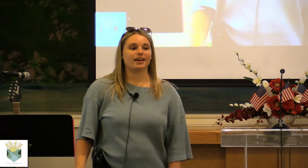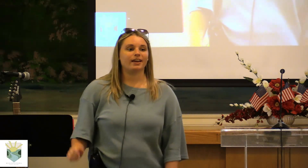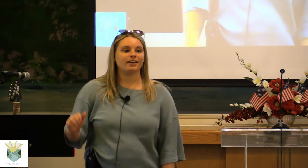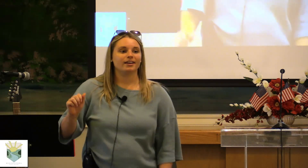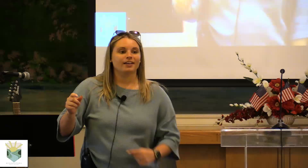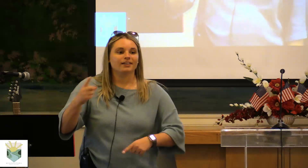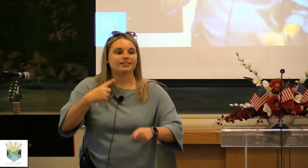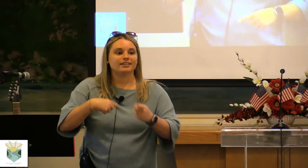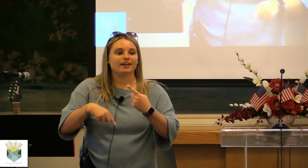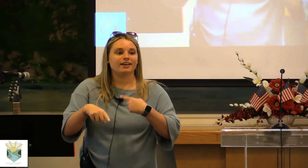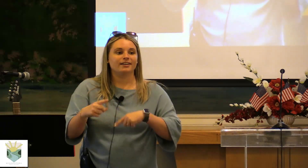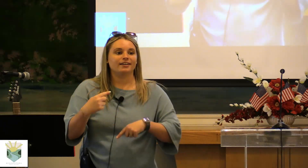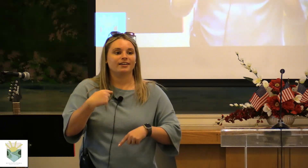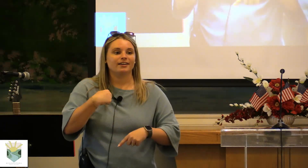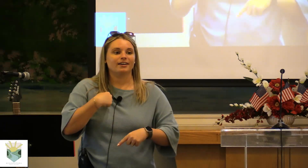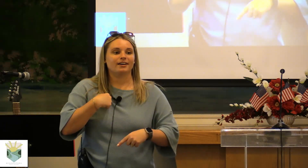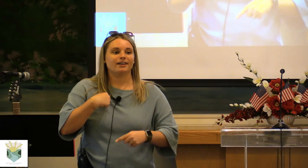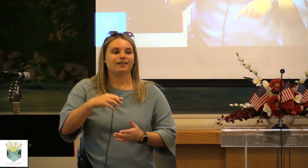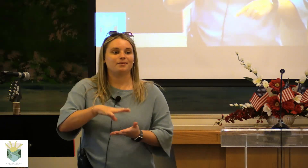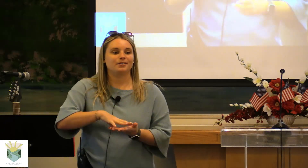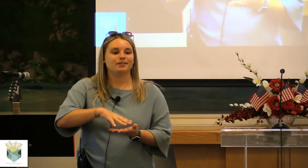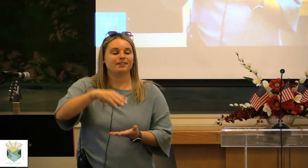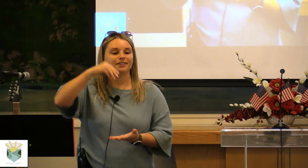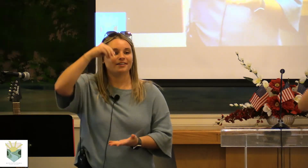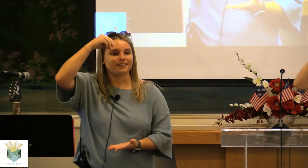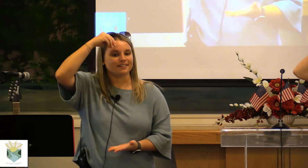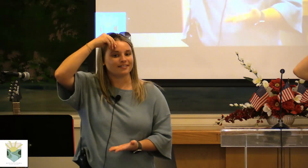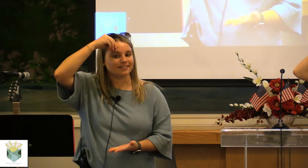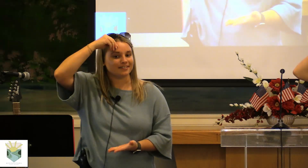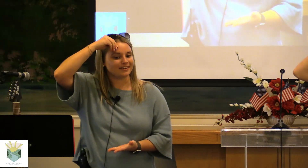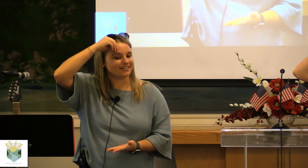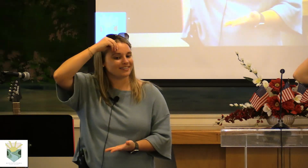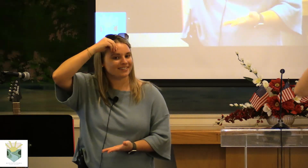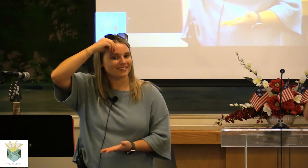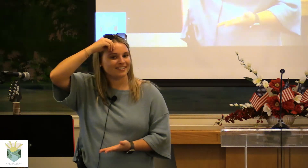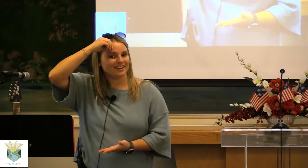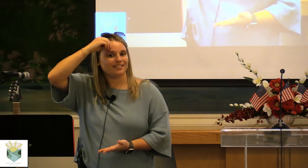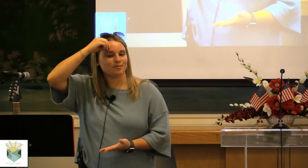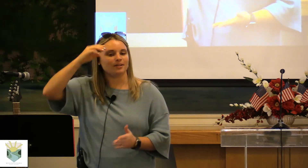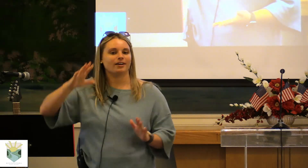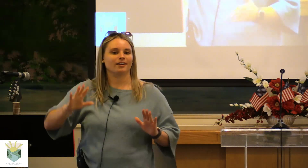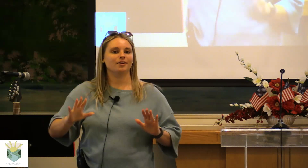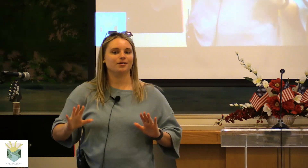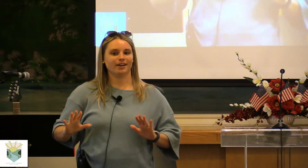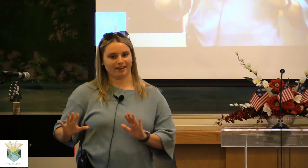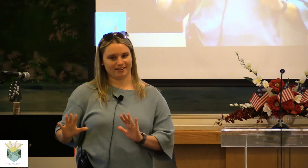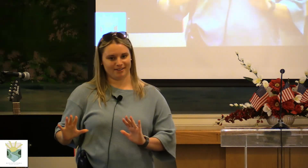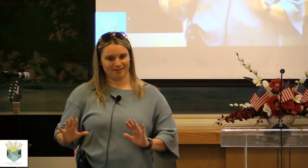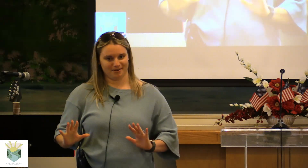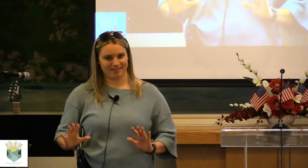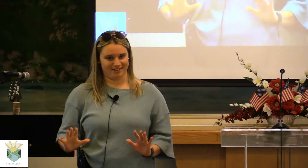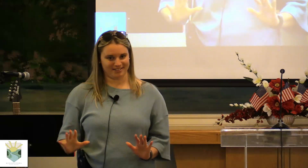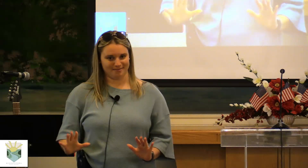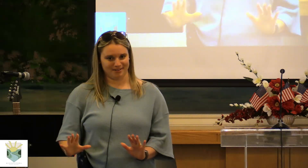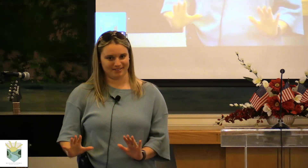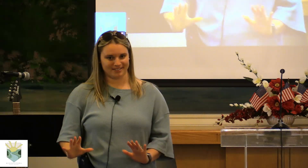say, sign, I'm learning. And they'll be like, oh, okay, you're new at this. Let me slow